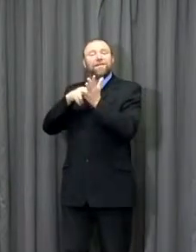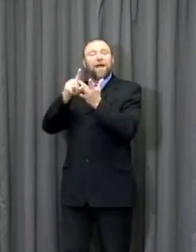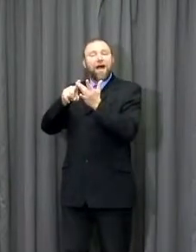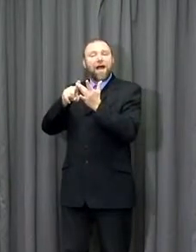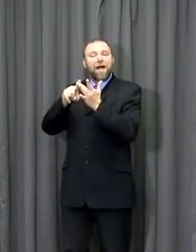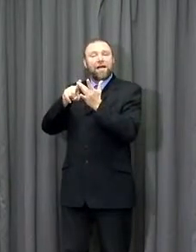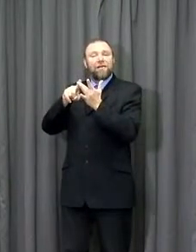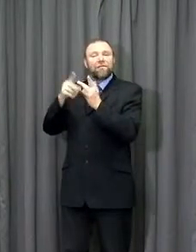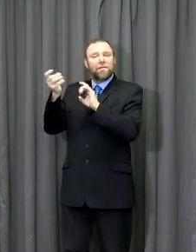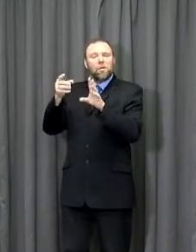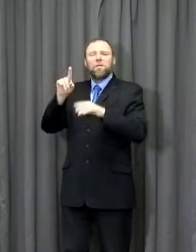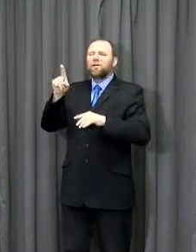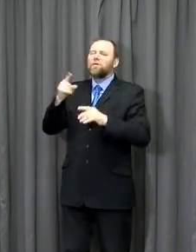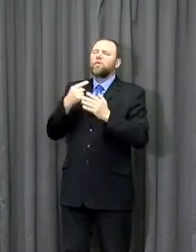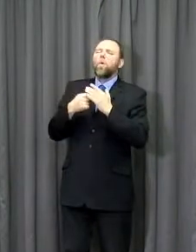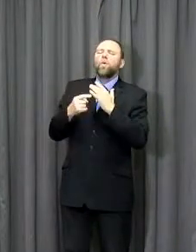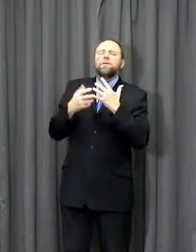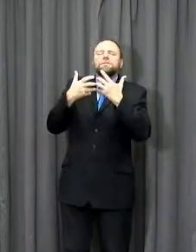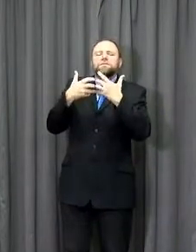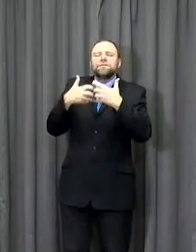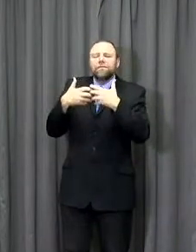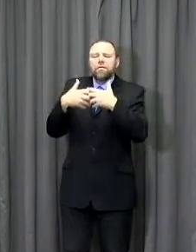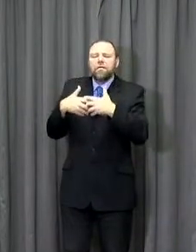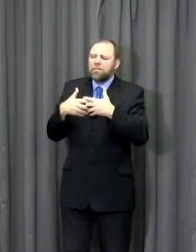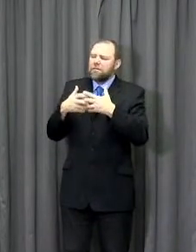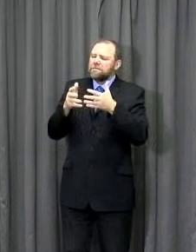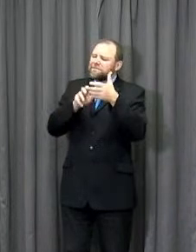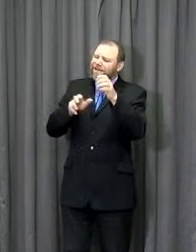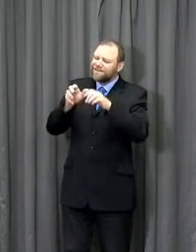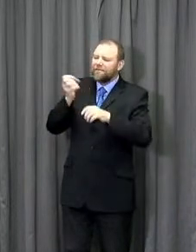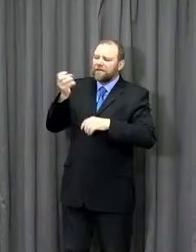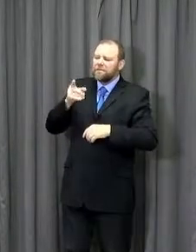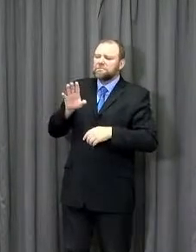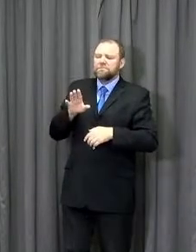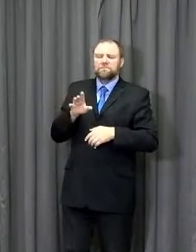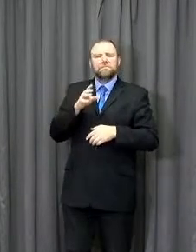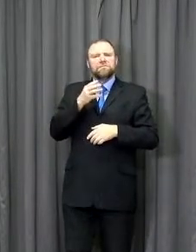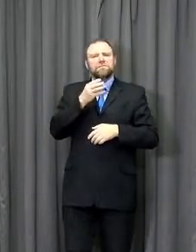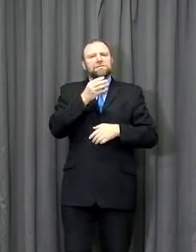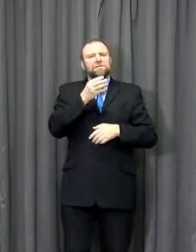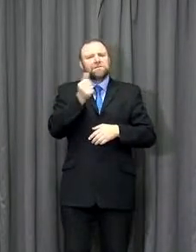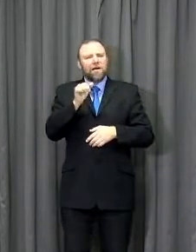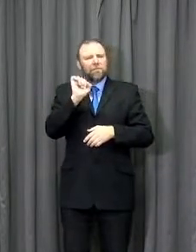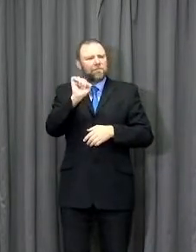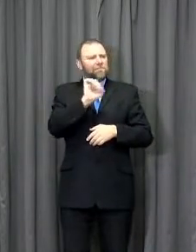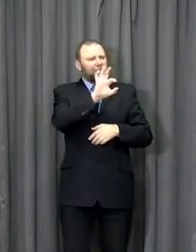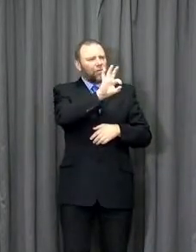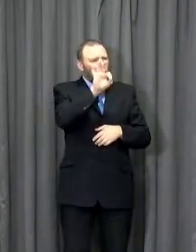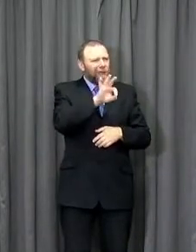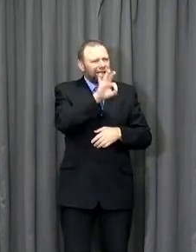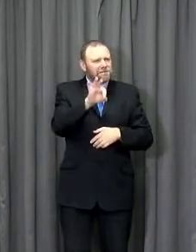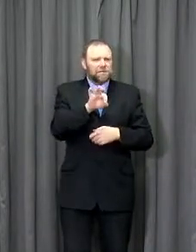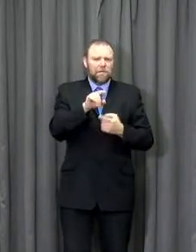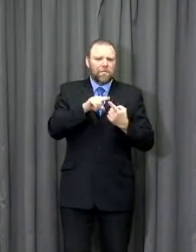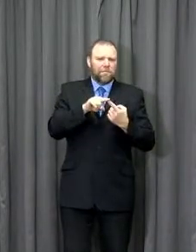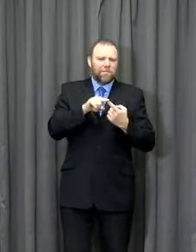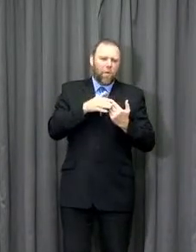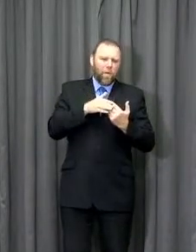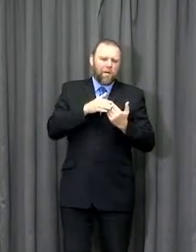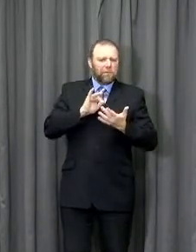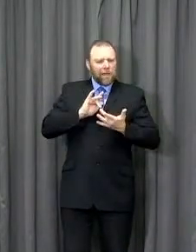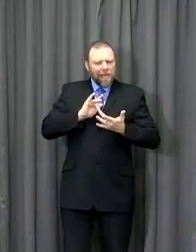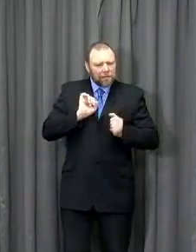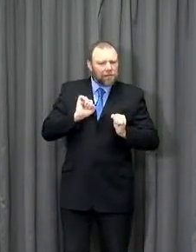on a technical scientific basis. It will start to play in some of those questions that you have, some of those perhaps more ethical, more